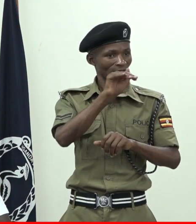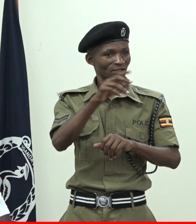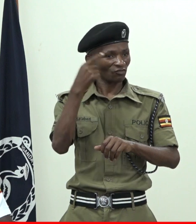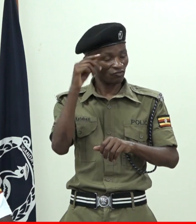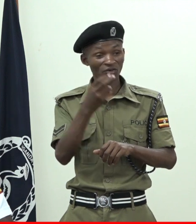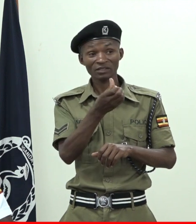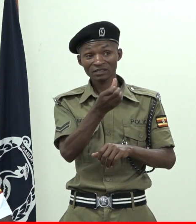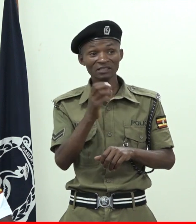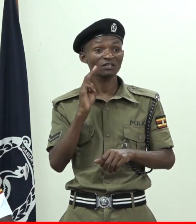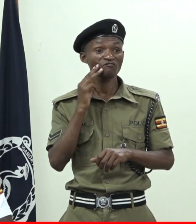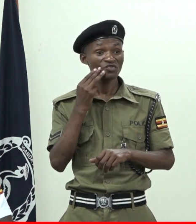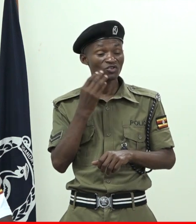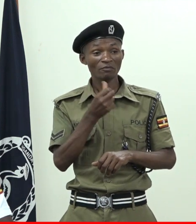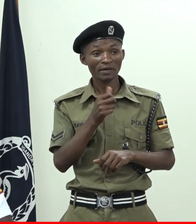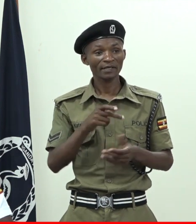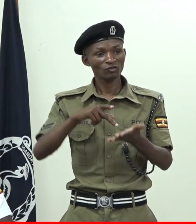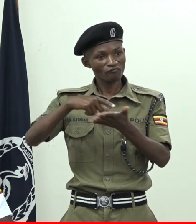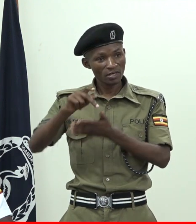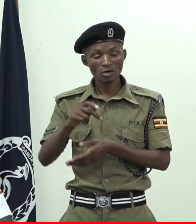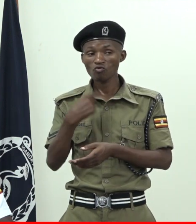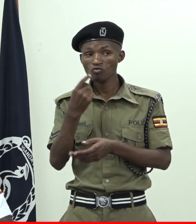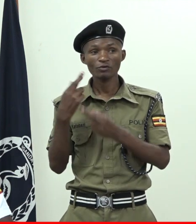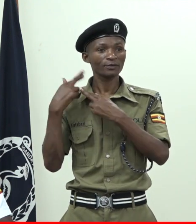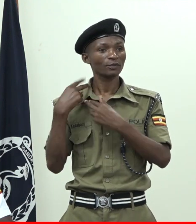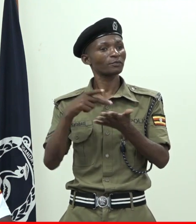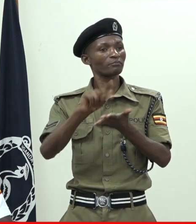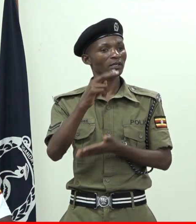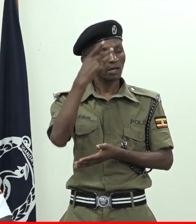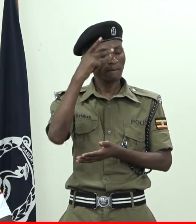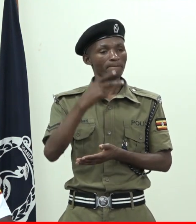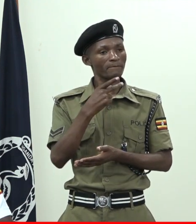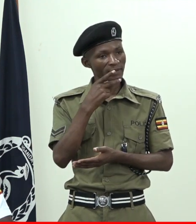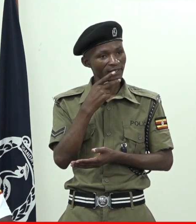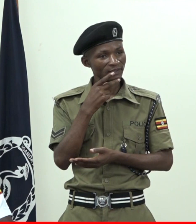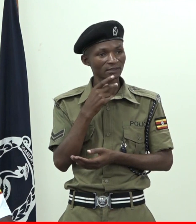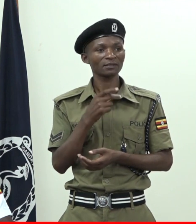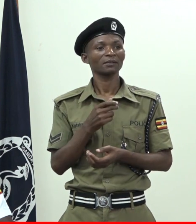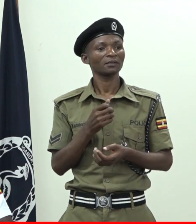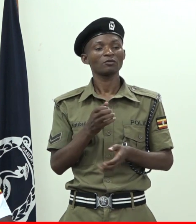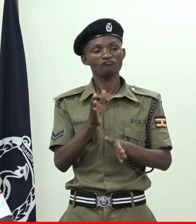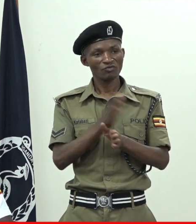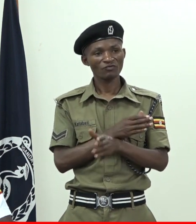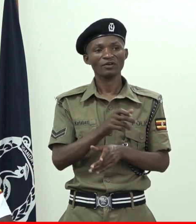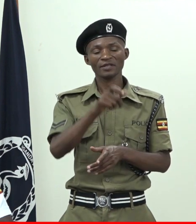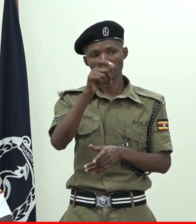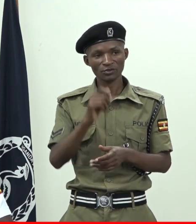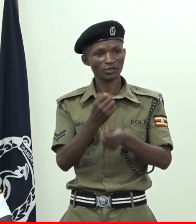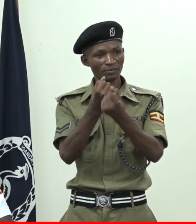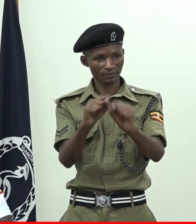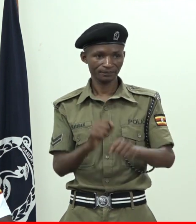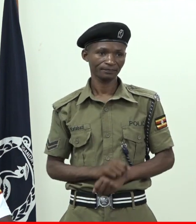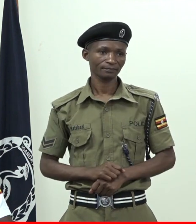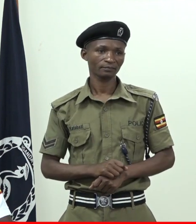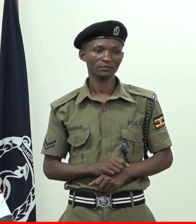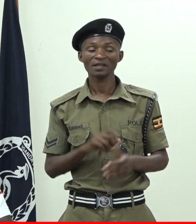for 6 million shillings to be paid by the parent so that the person can be released. This is